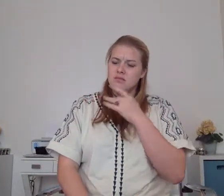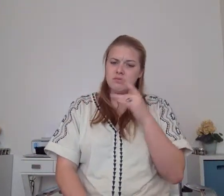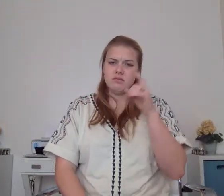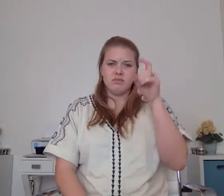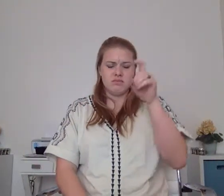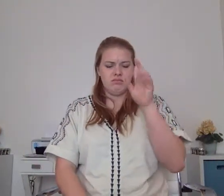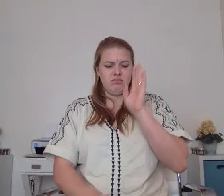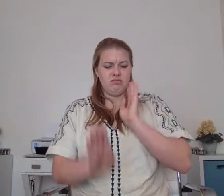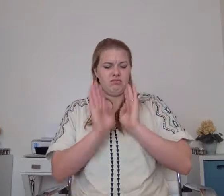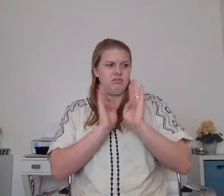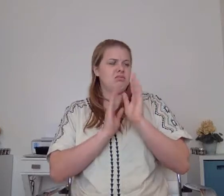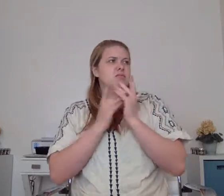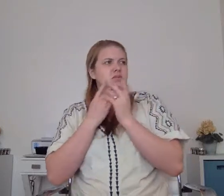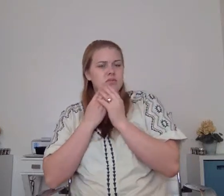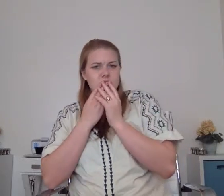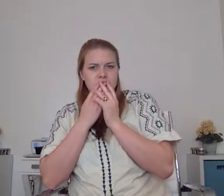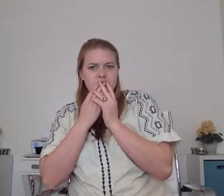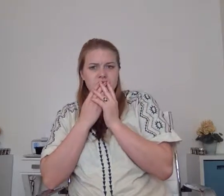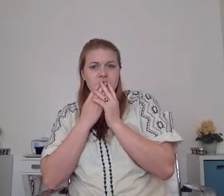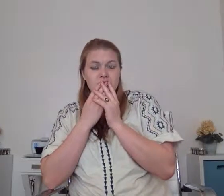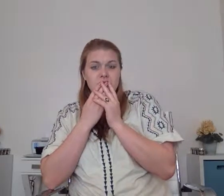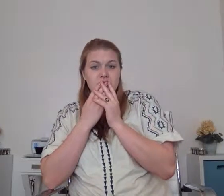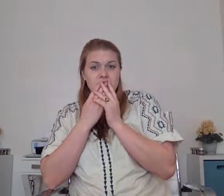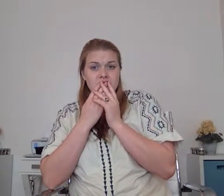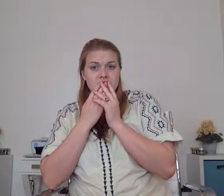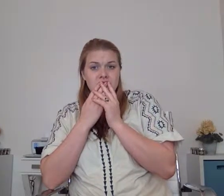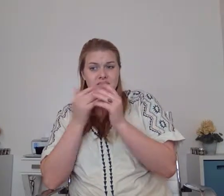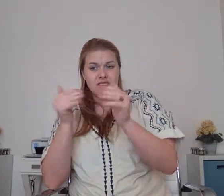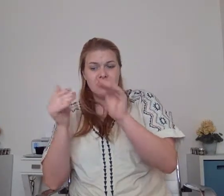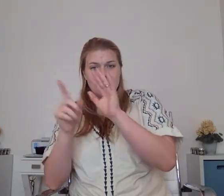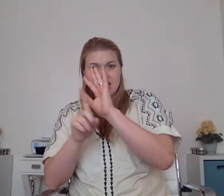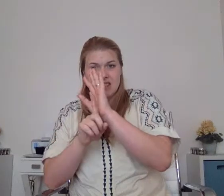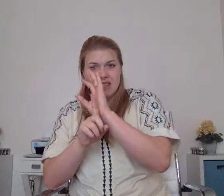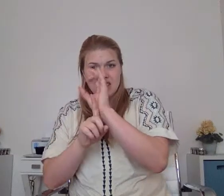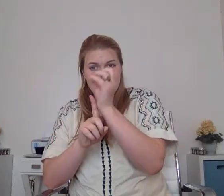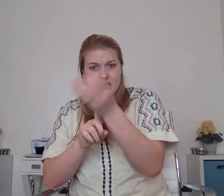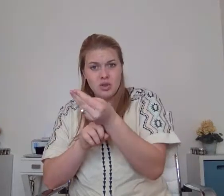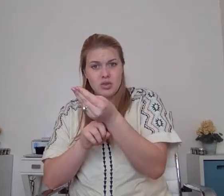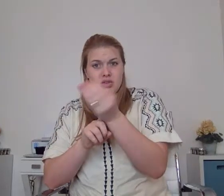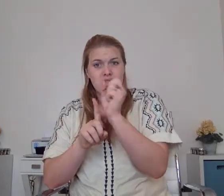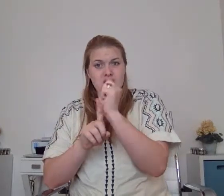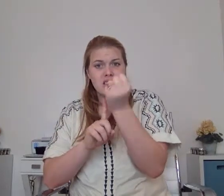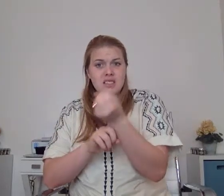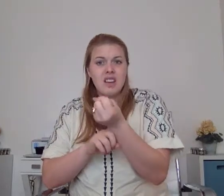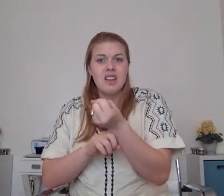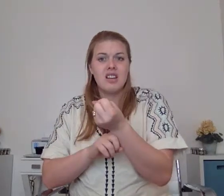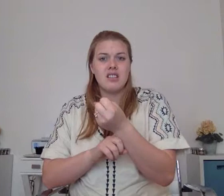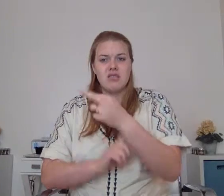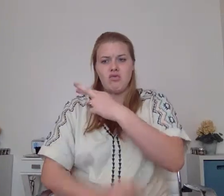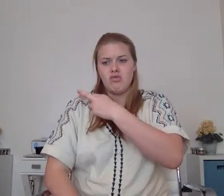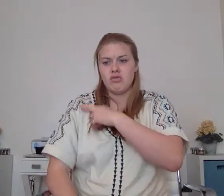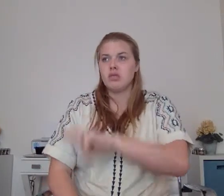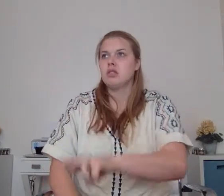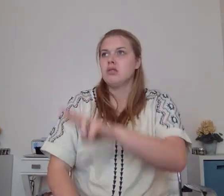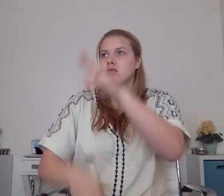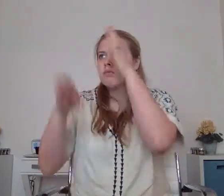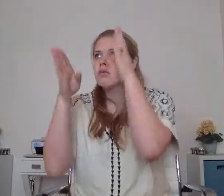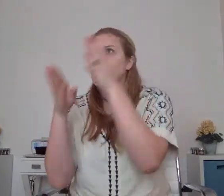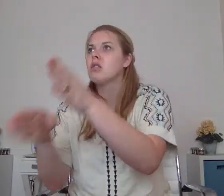when societies slide backwards into authoritarianism, nationalism or religious fanaticism, women have